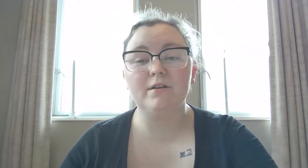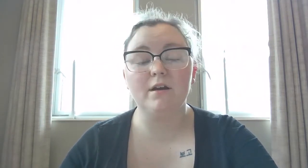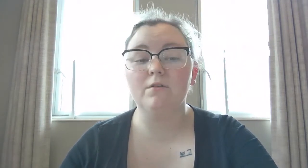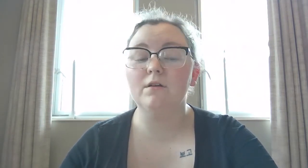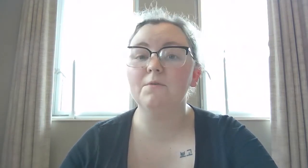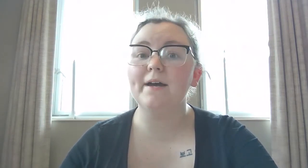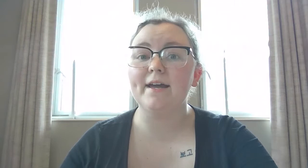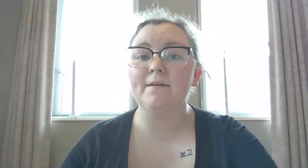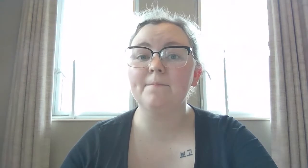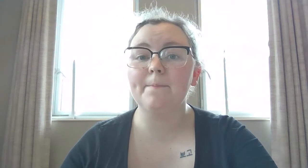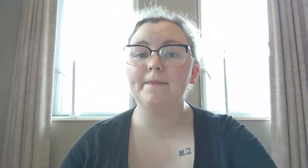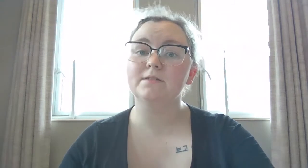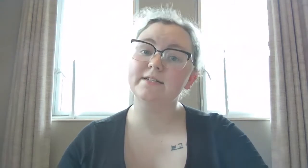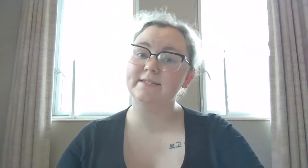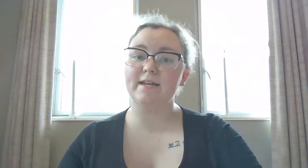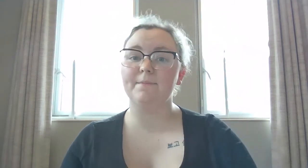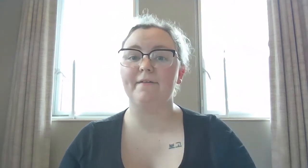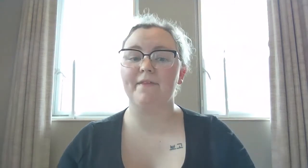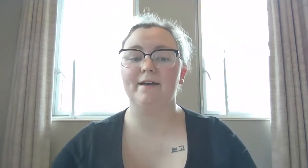go away. So let's sing about that.